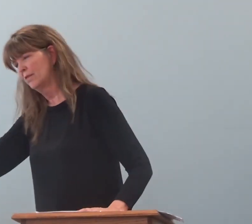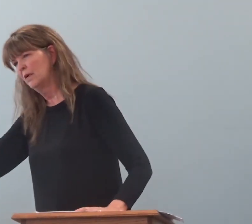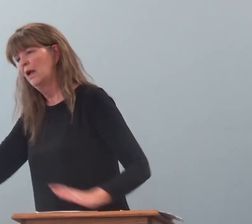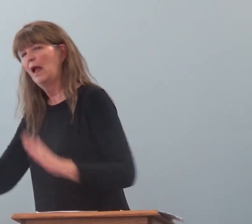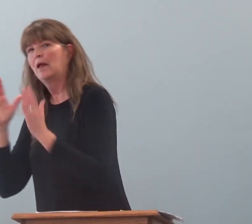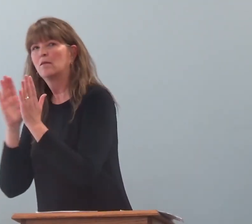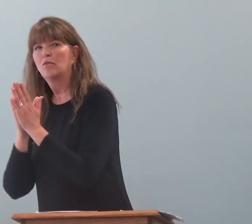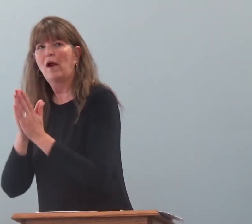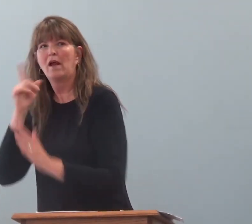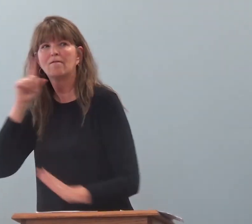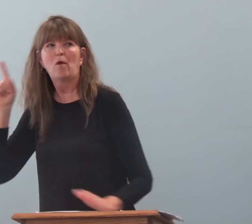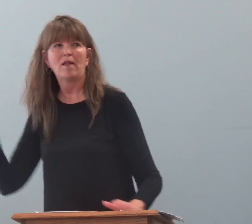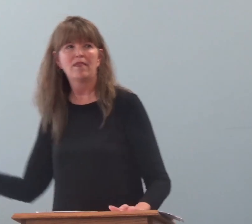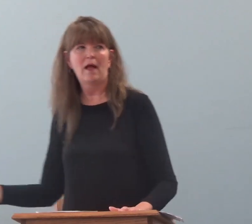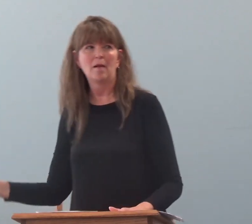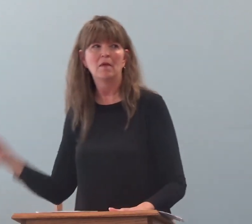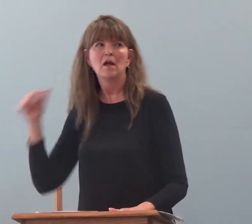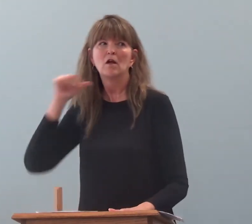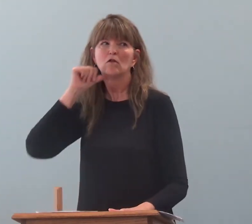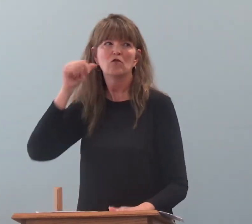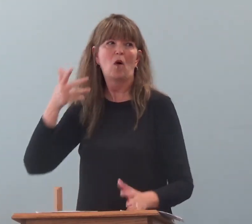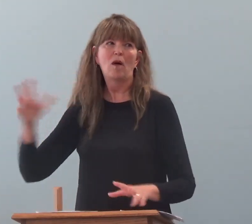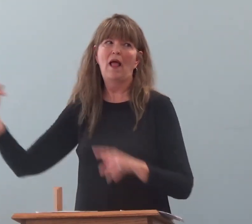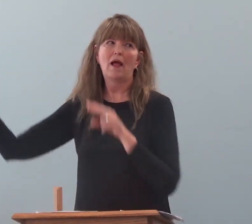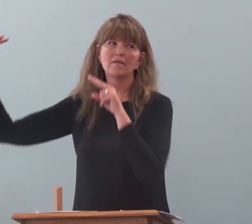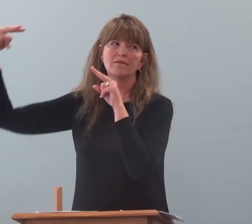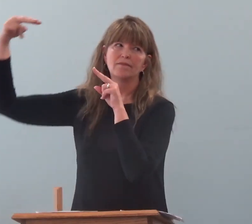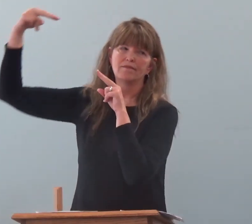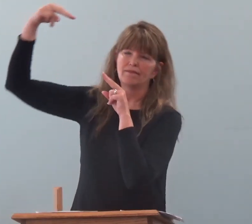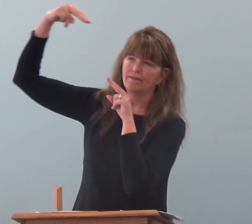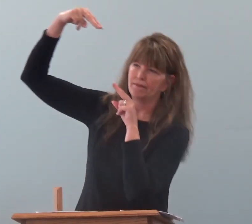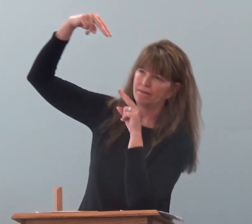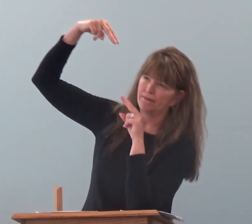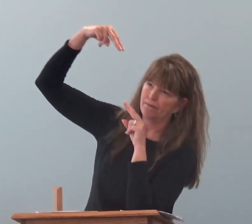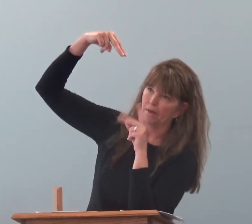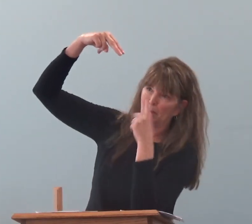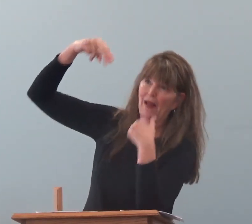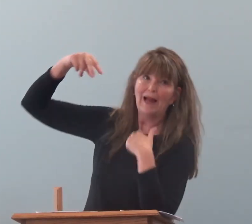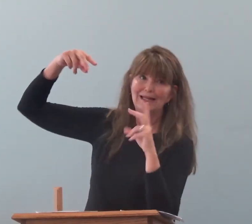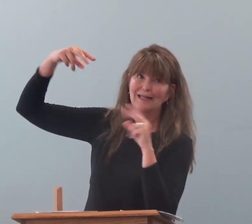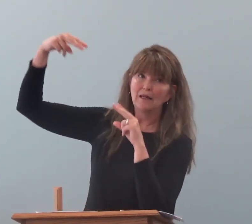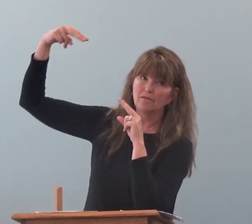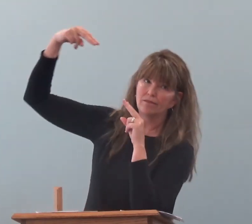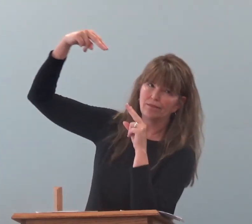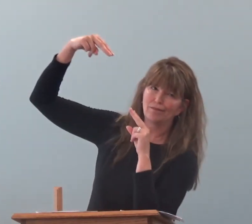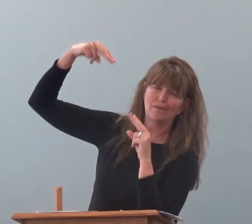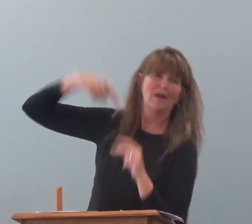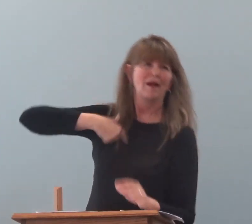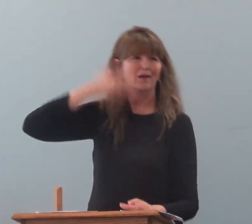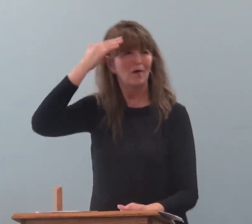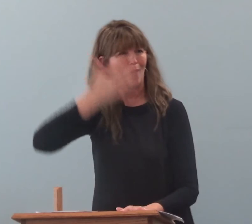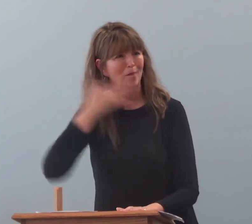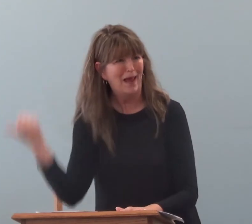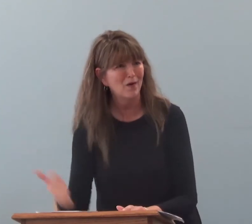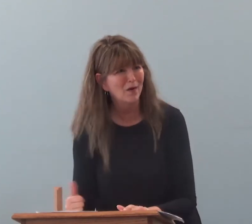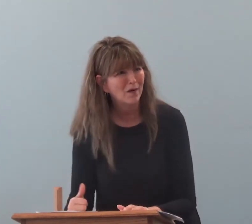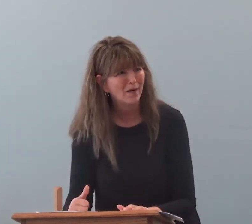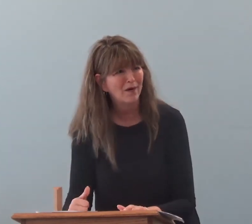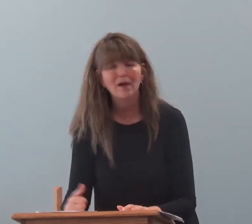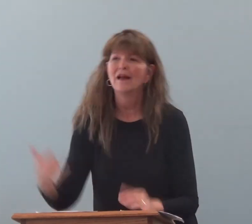So make sure that you rise up and pray for them. Don't let them bow you down